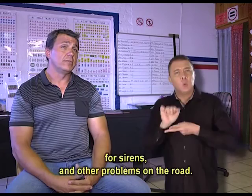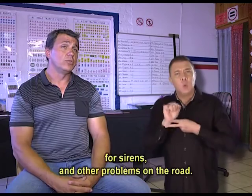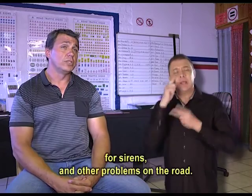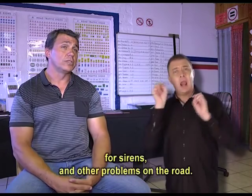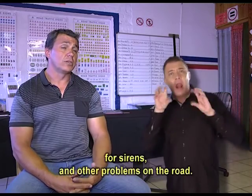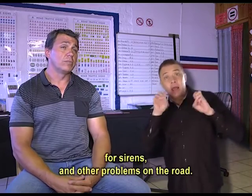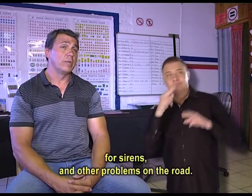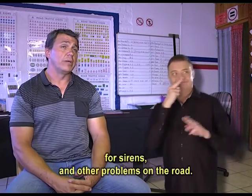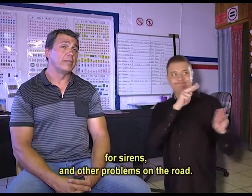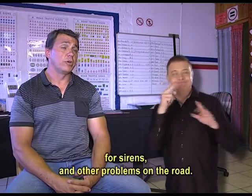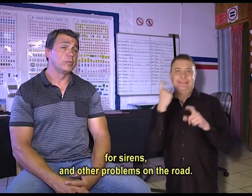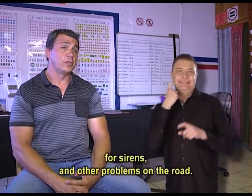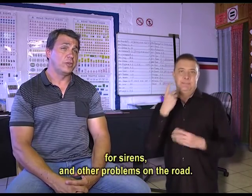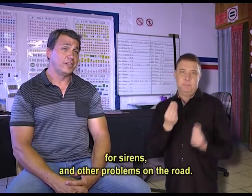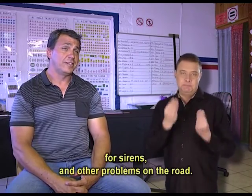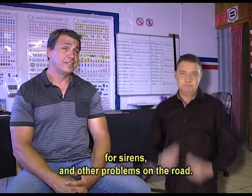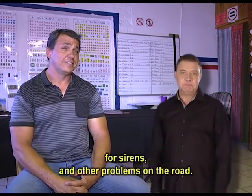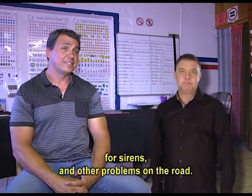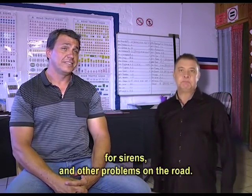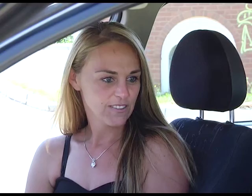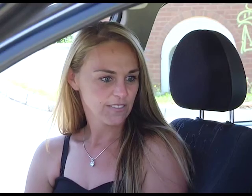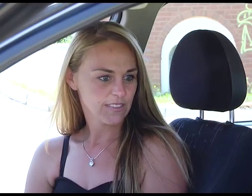and hooters, maybe other problems on the road.